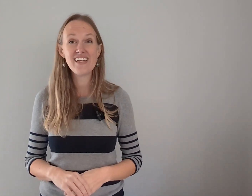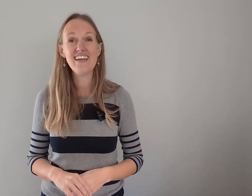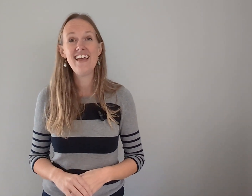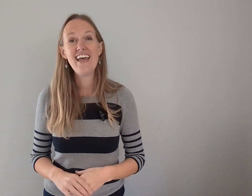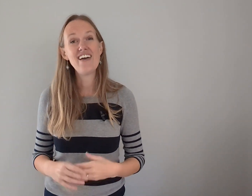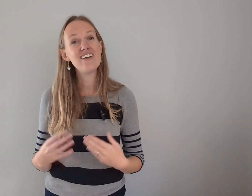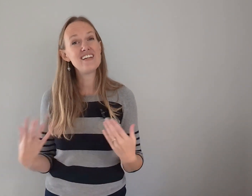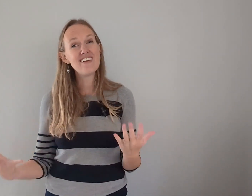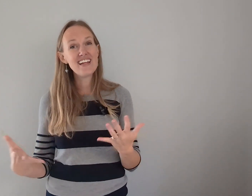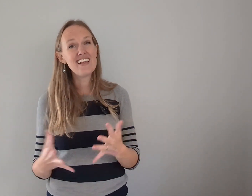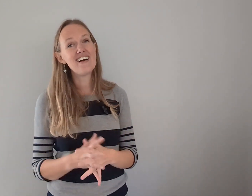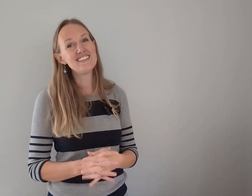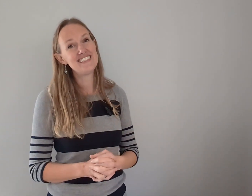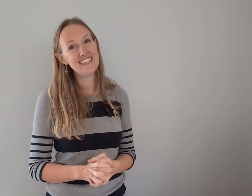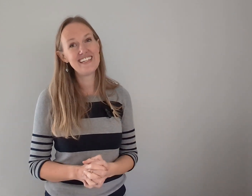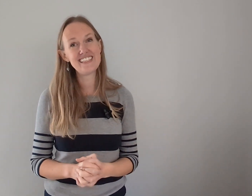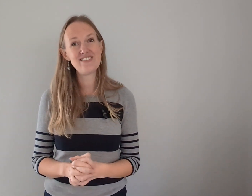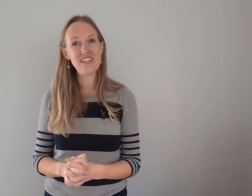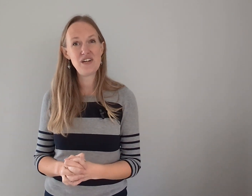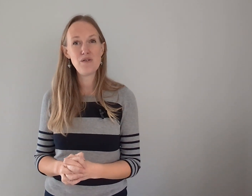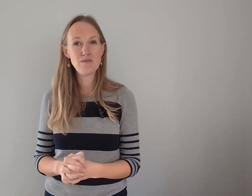it. And when you're ready, I'll see you in the next video when we